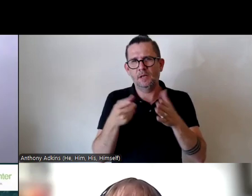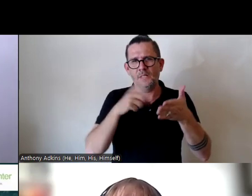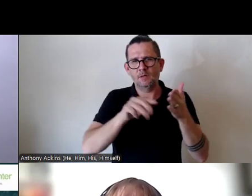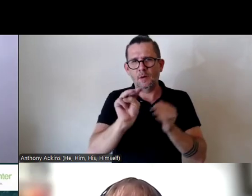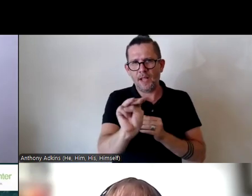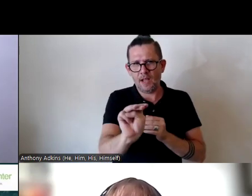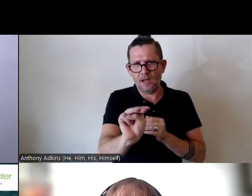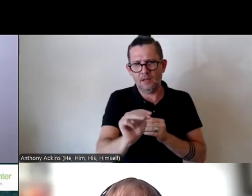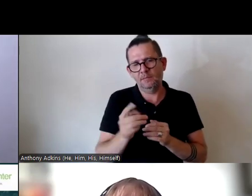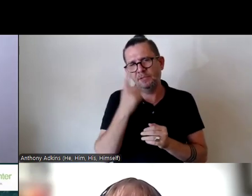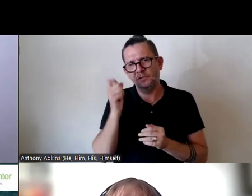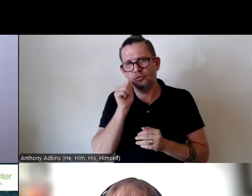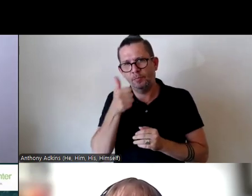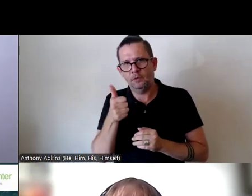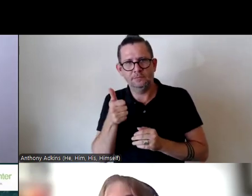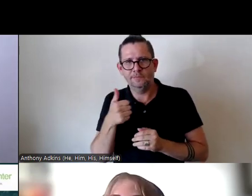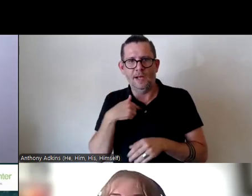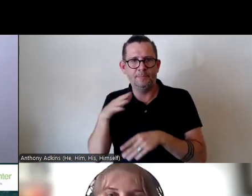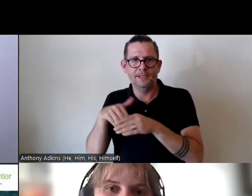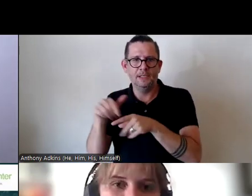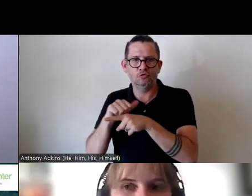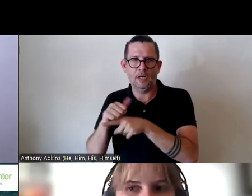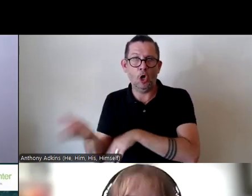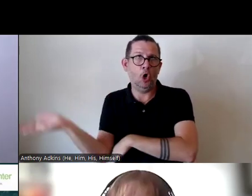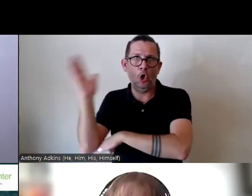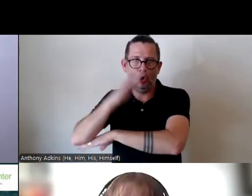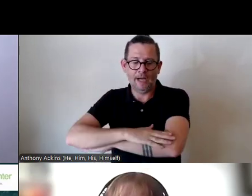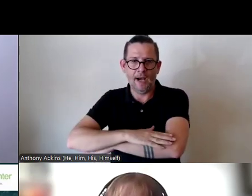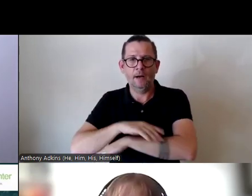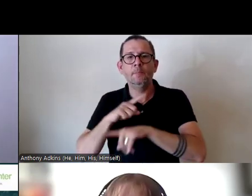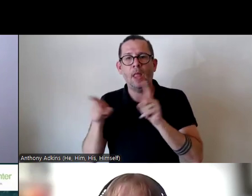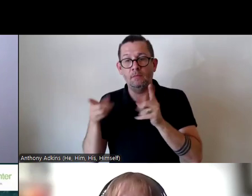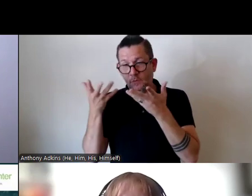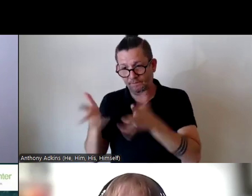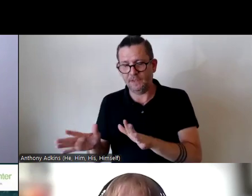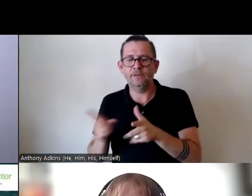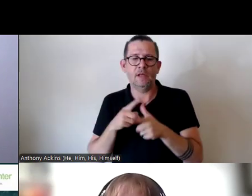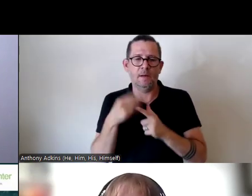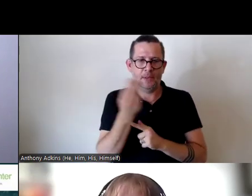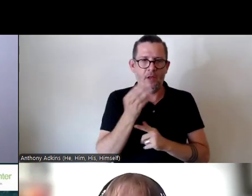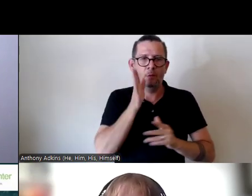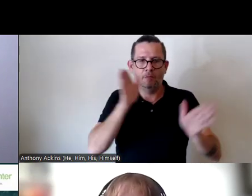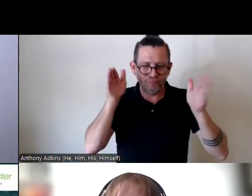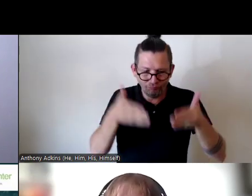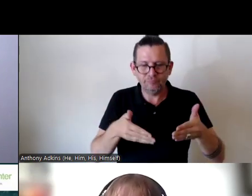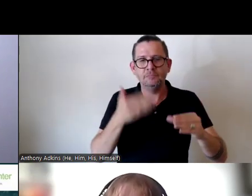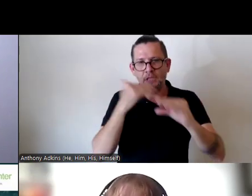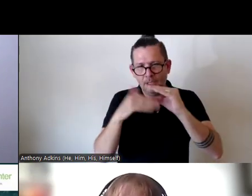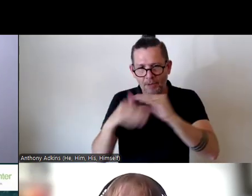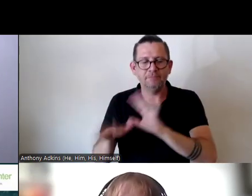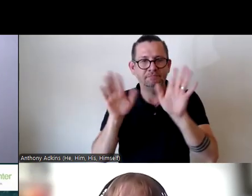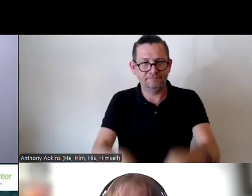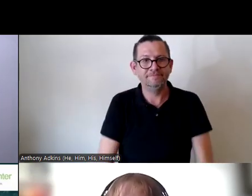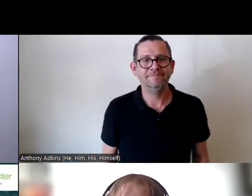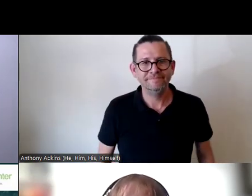And I think that it probably will be on Monday by the time that I can process, because tomorrow I'm in an all-day training and no. So